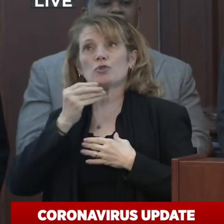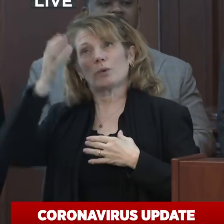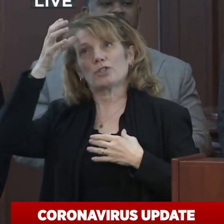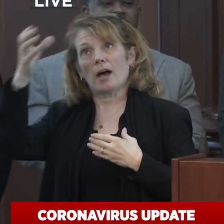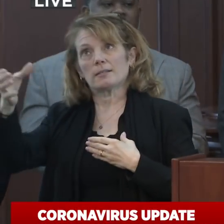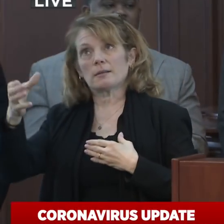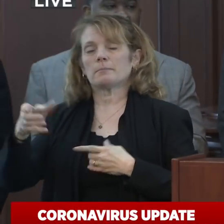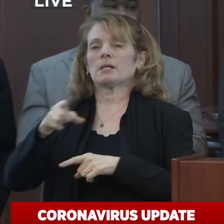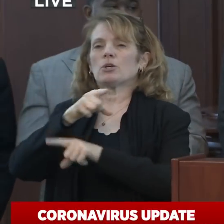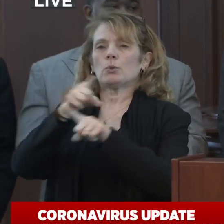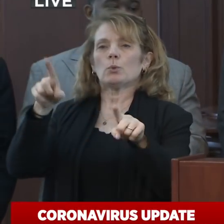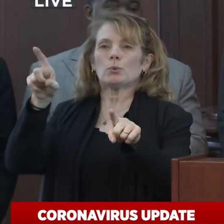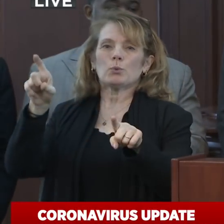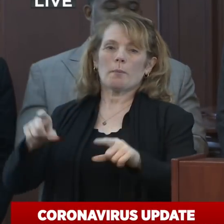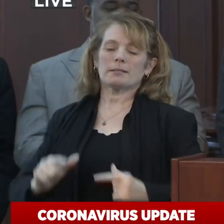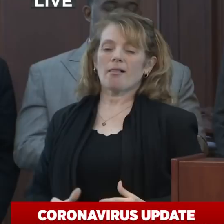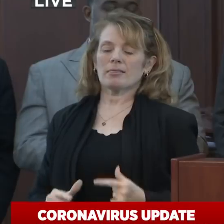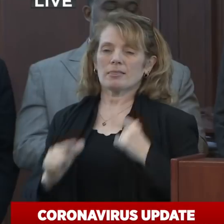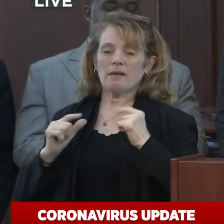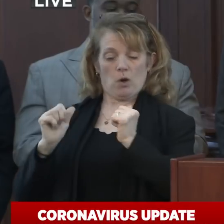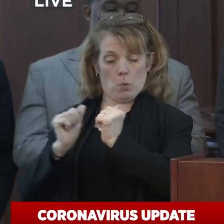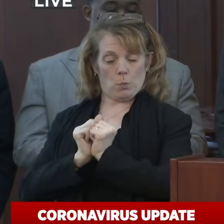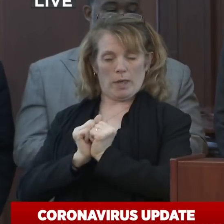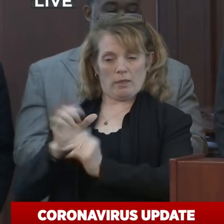by observances, of rituals, but not